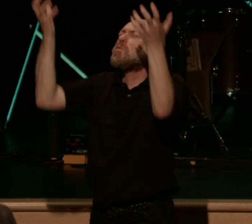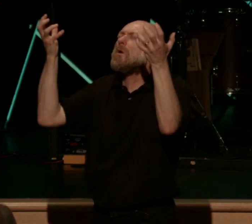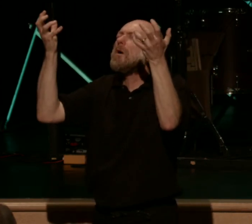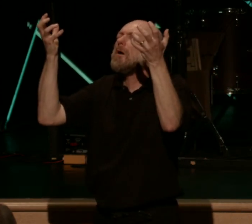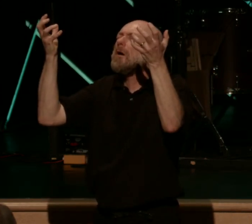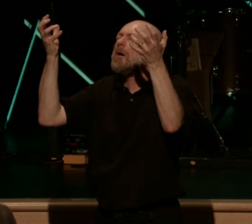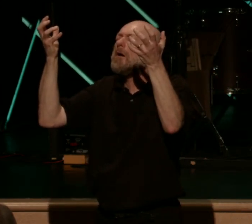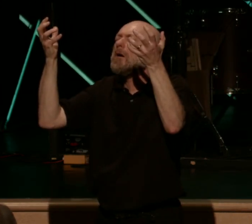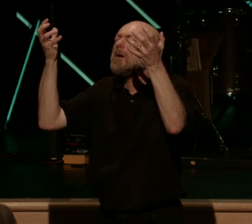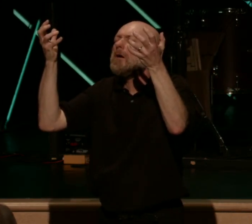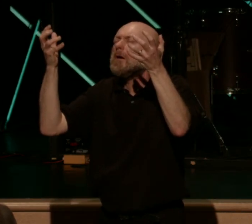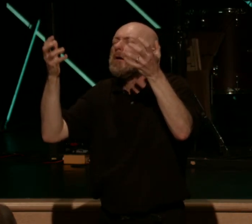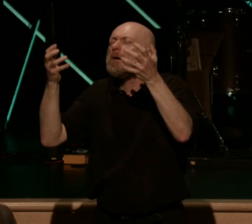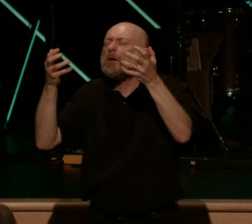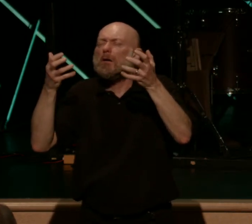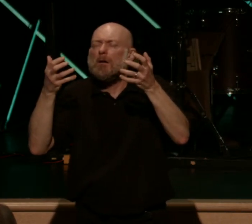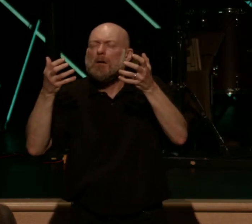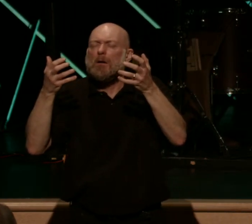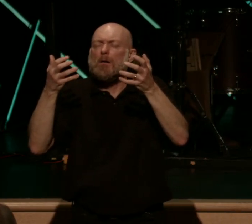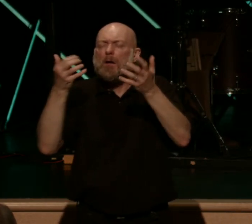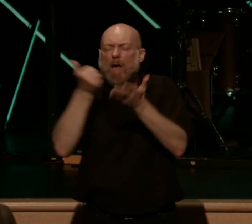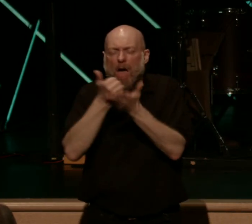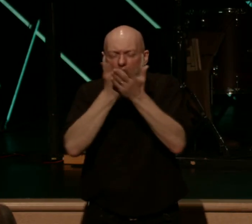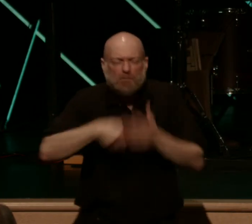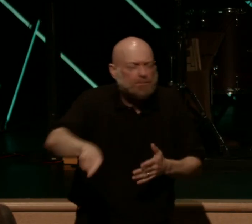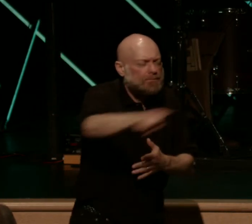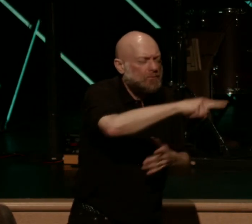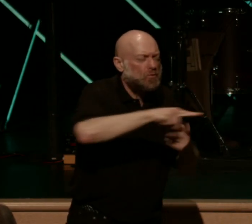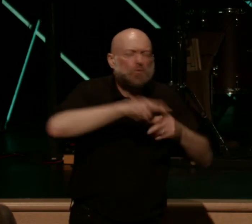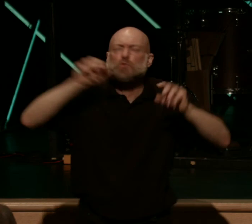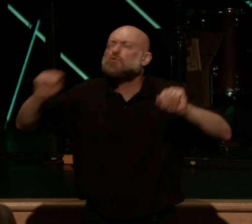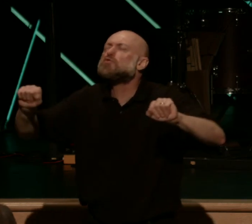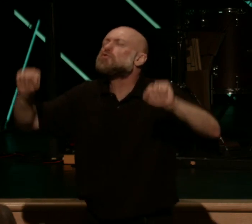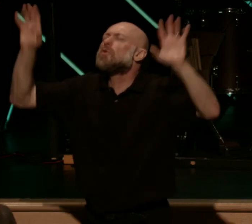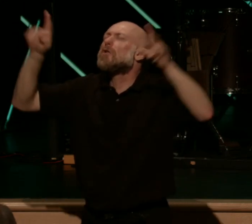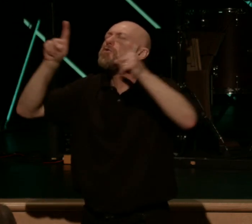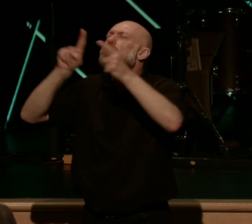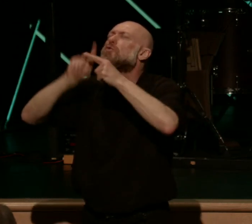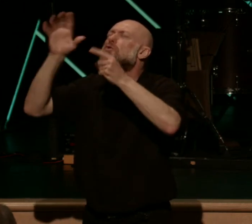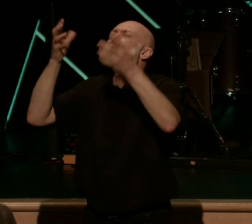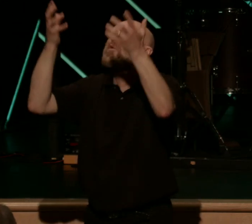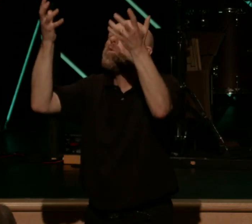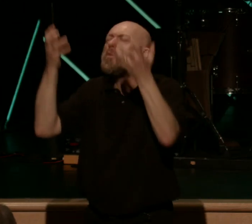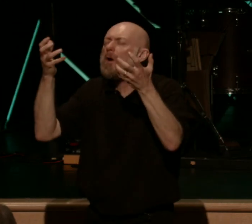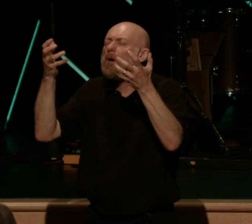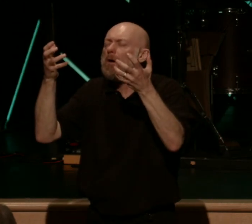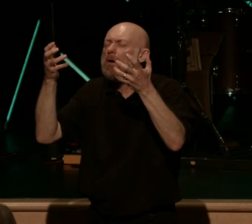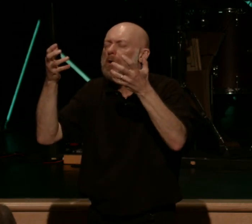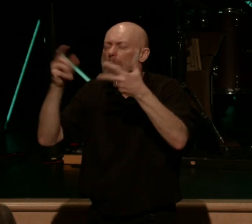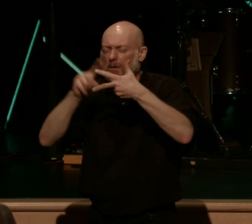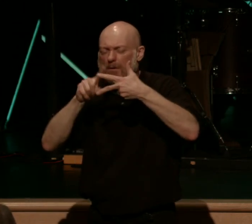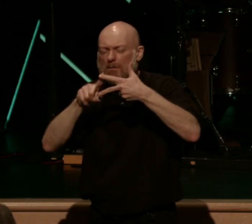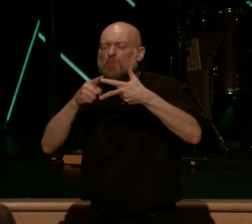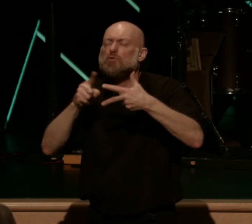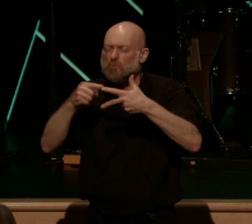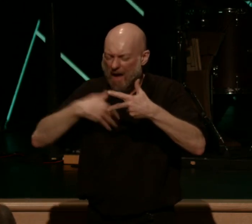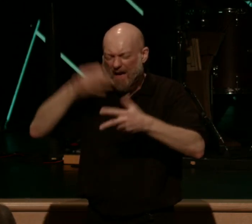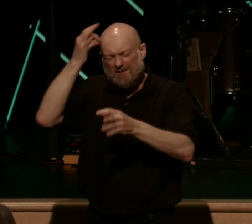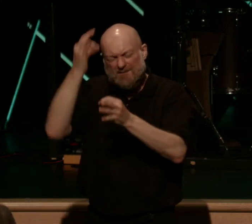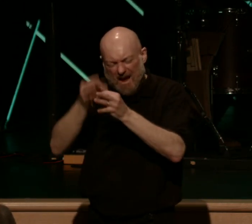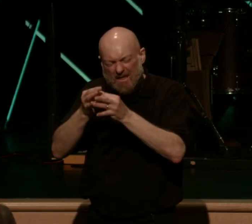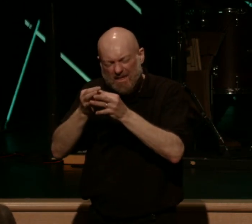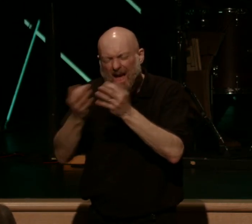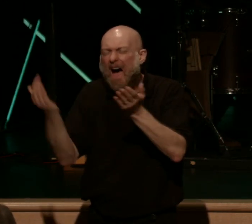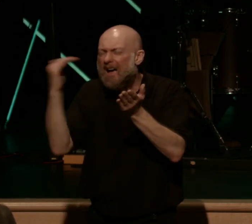Would you bring about surrender to your will about pursuing a lifestyle of faith?